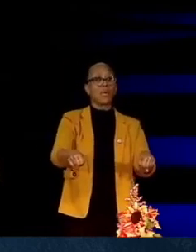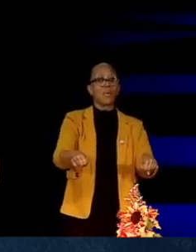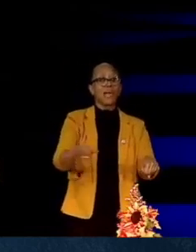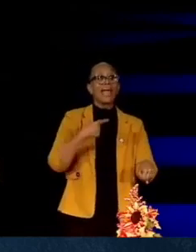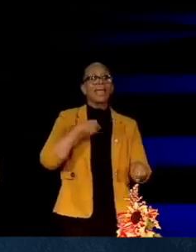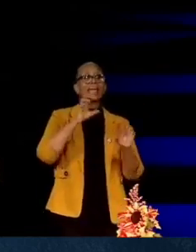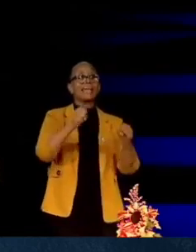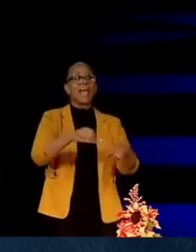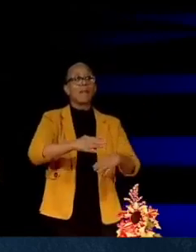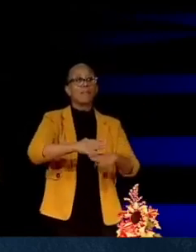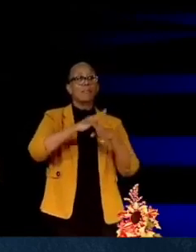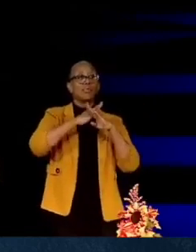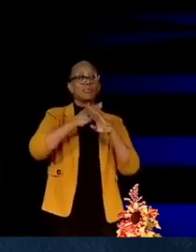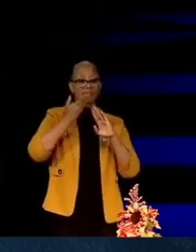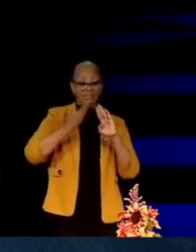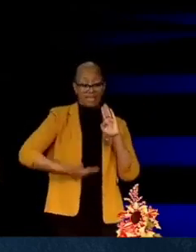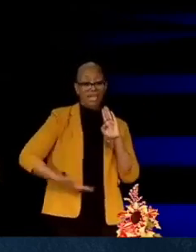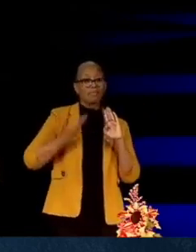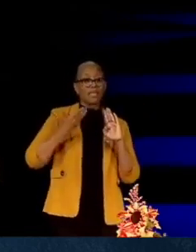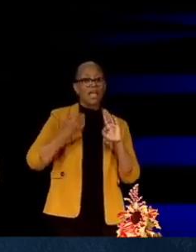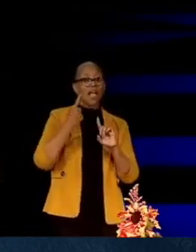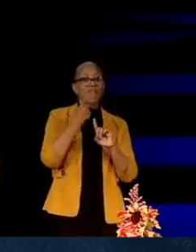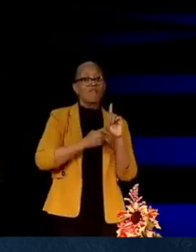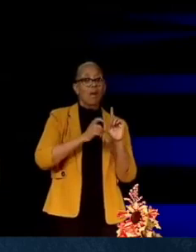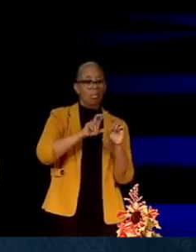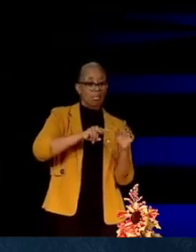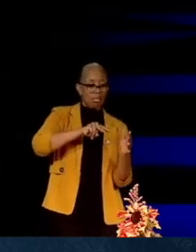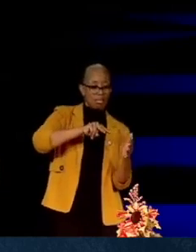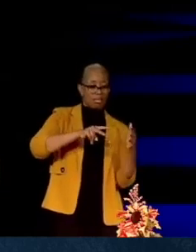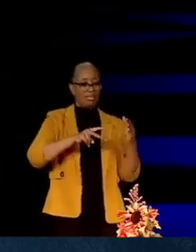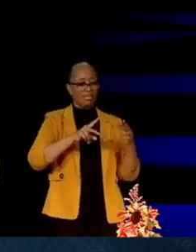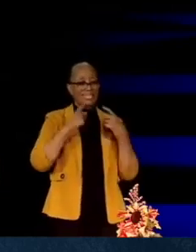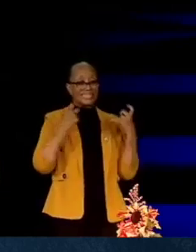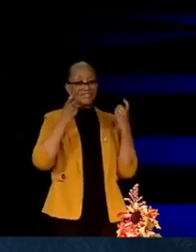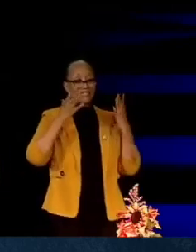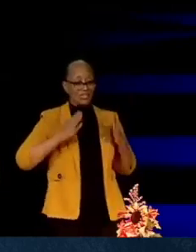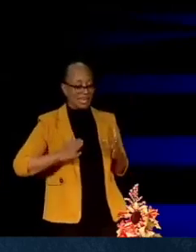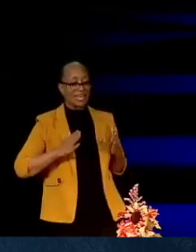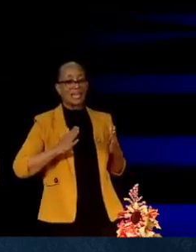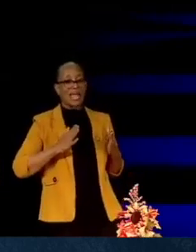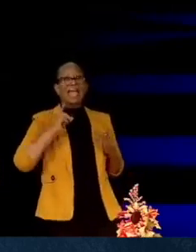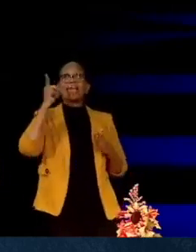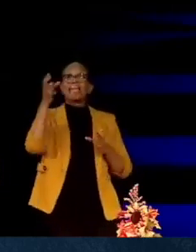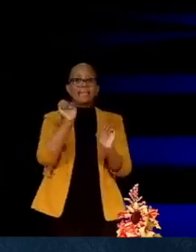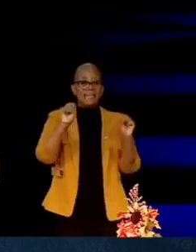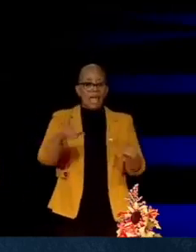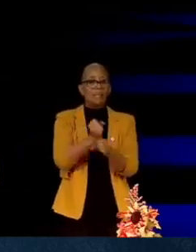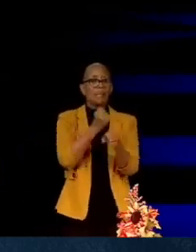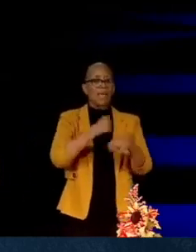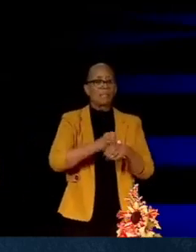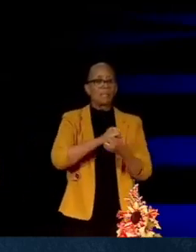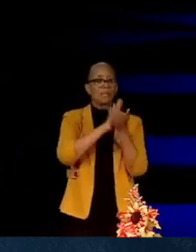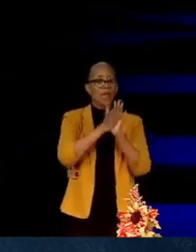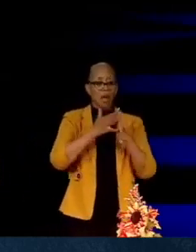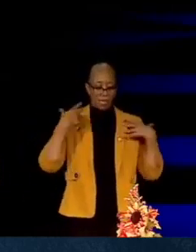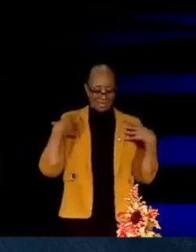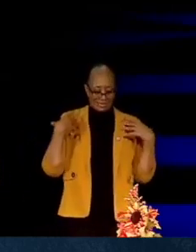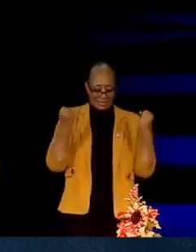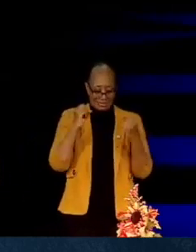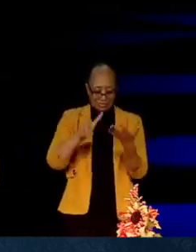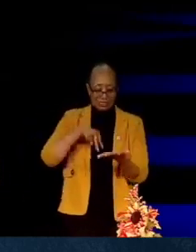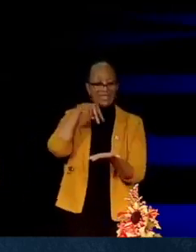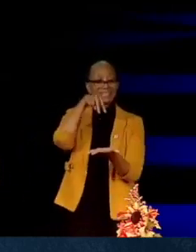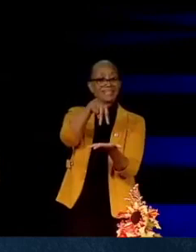to protect me from stumbling and to make me stand in the